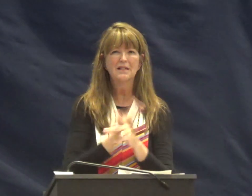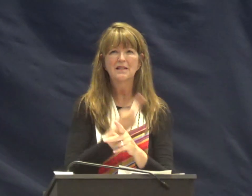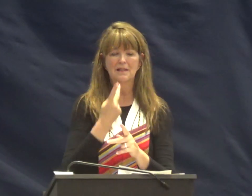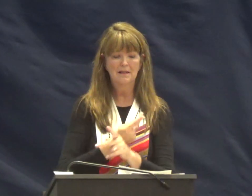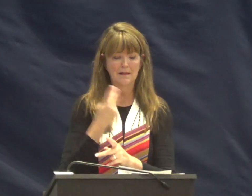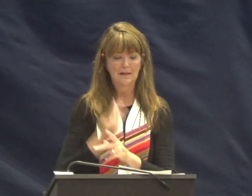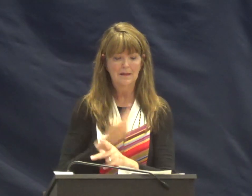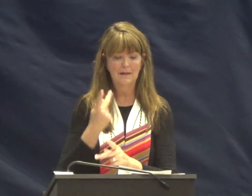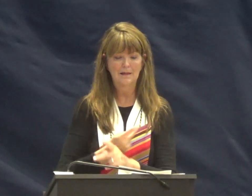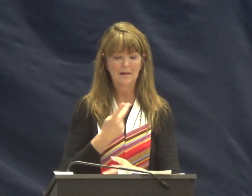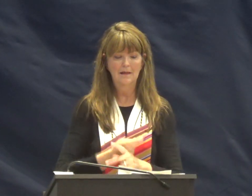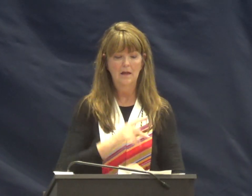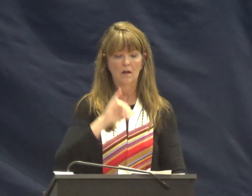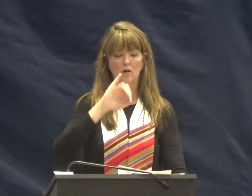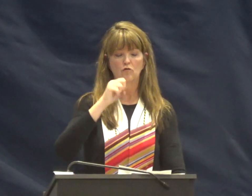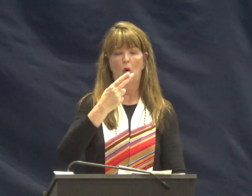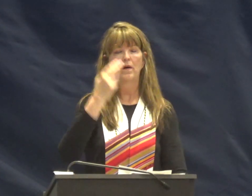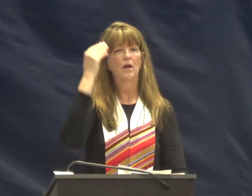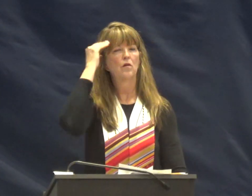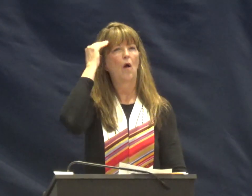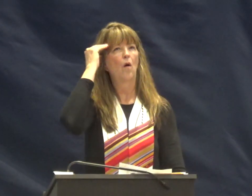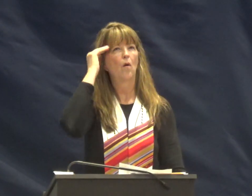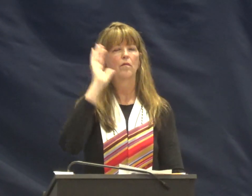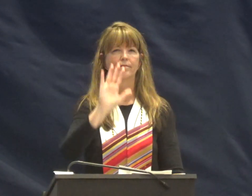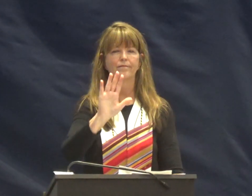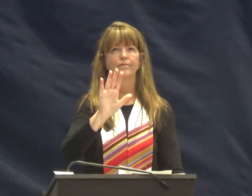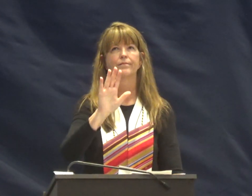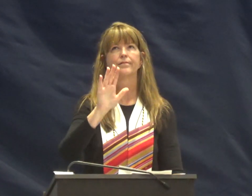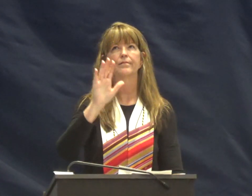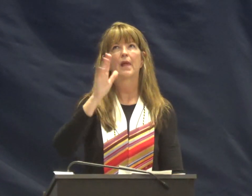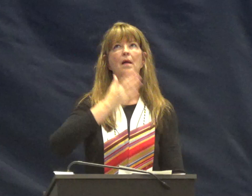mad if there were high seas. And Jonah knew